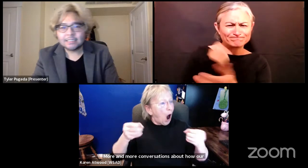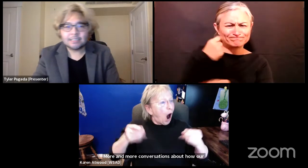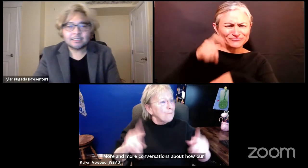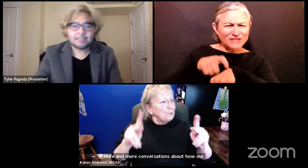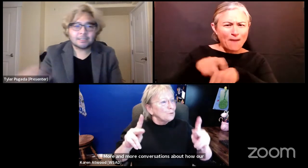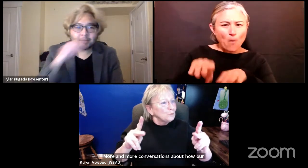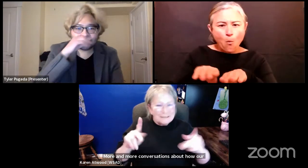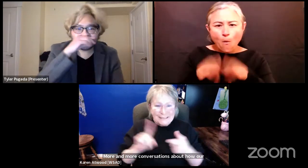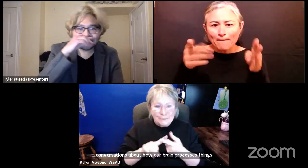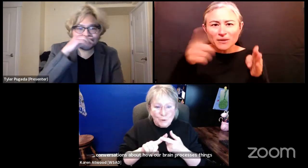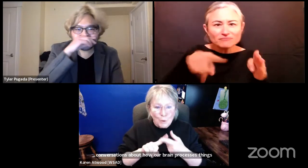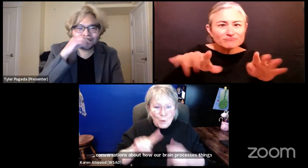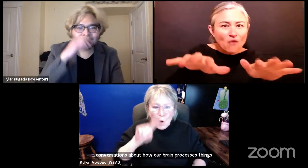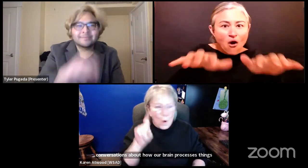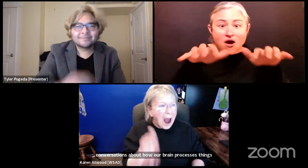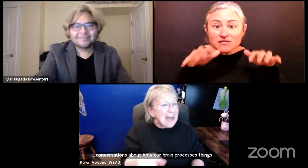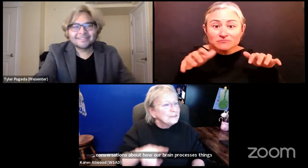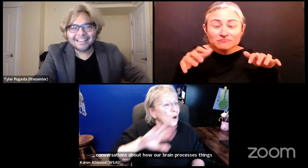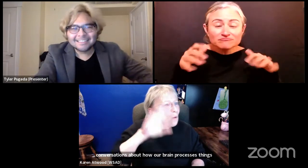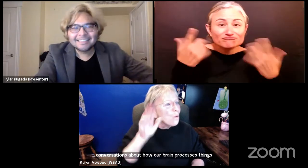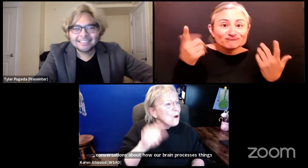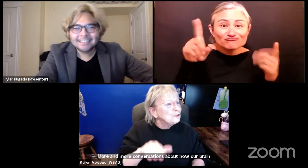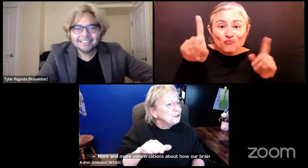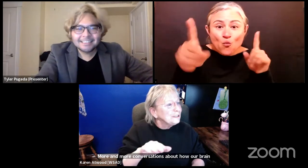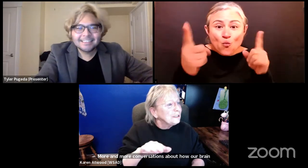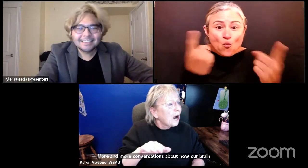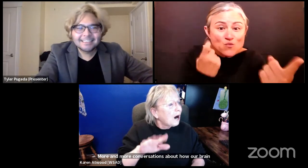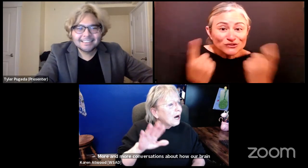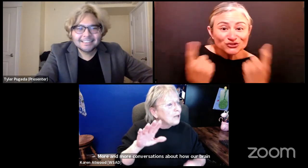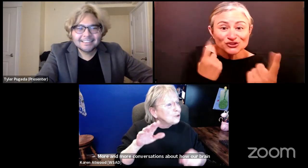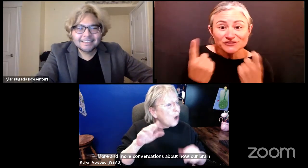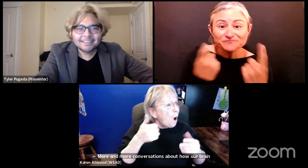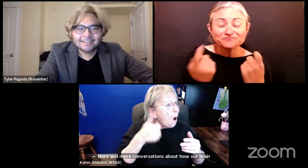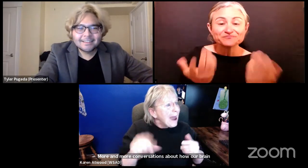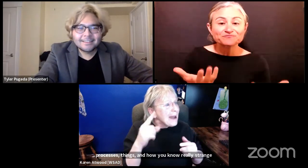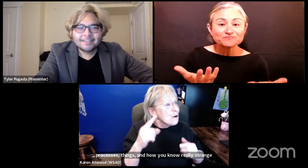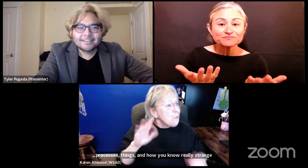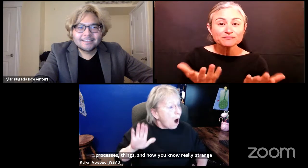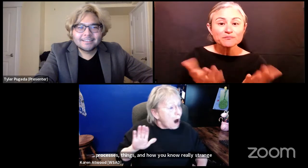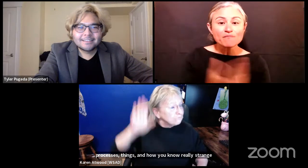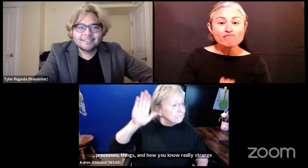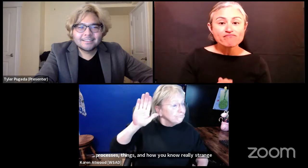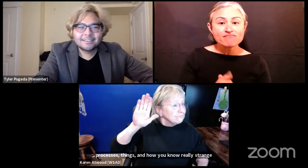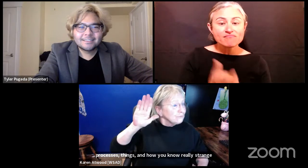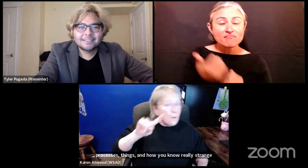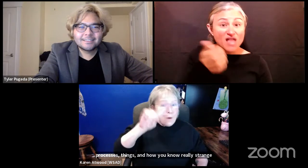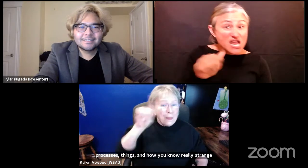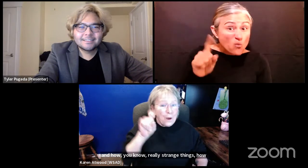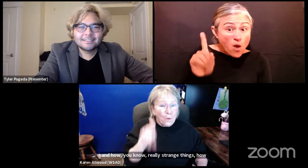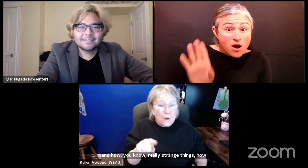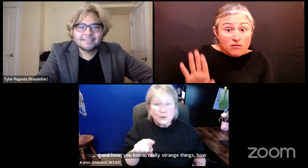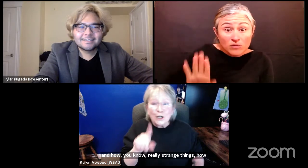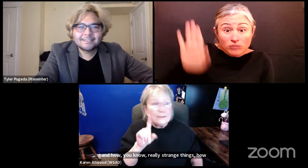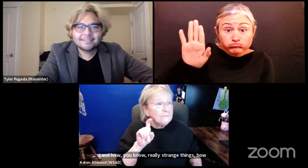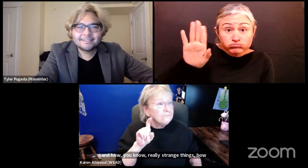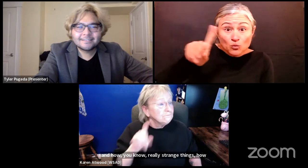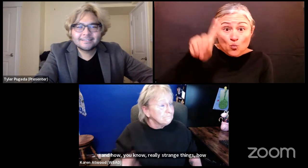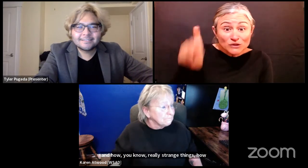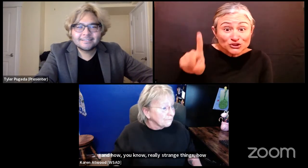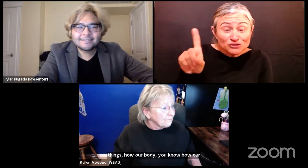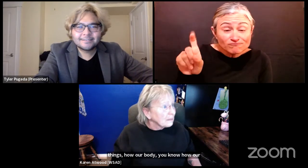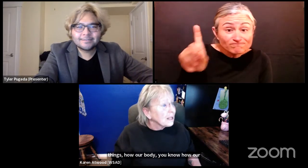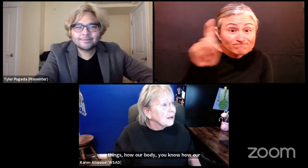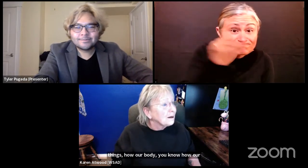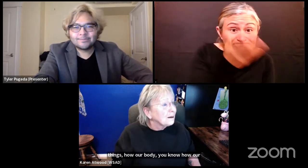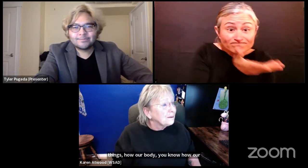our time is pretty much out. But I wanted to take the opportunity, if we have any pressing questions, if someone wants to